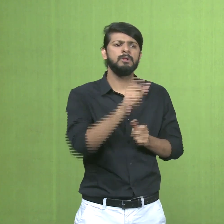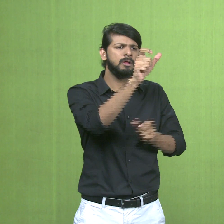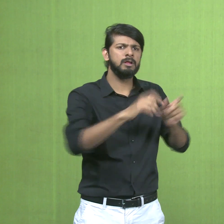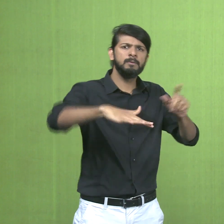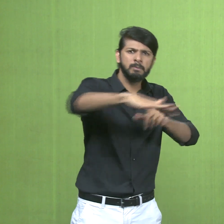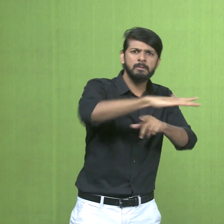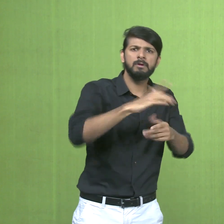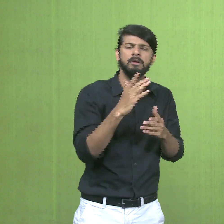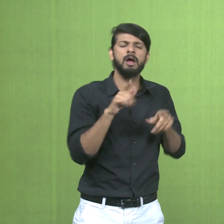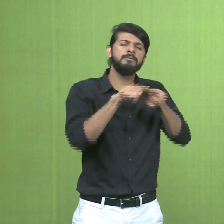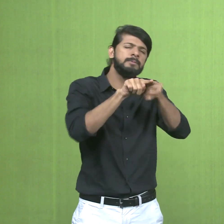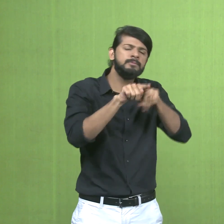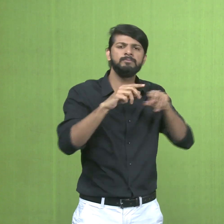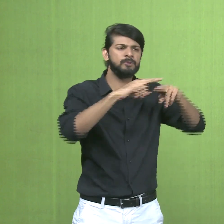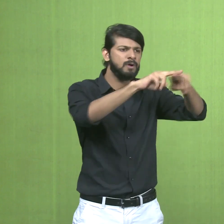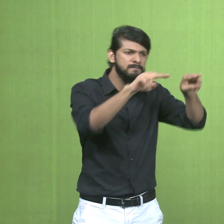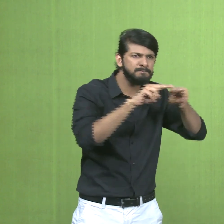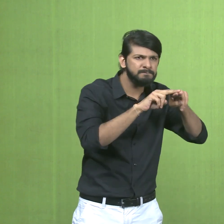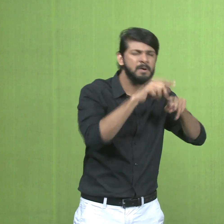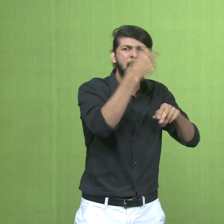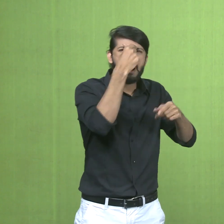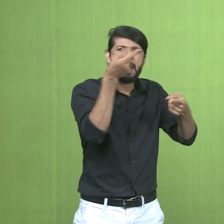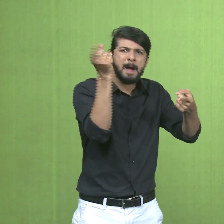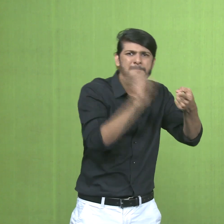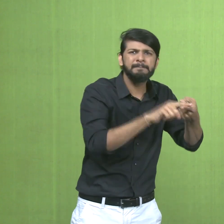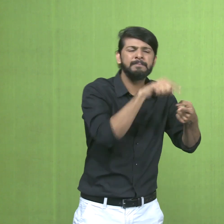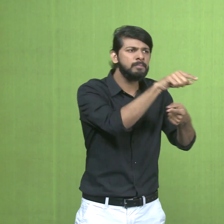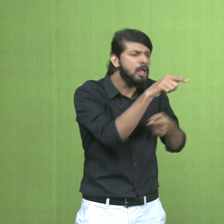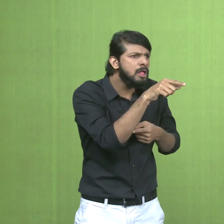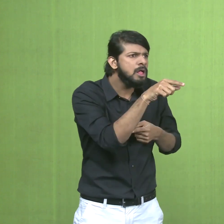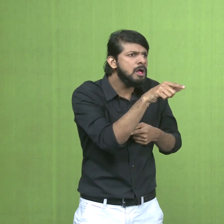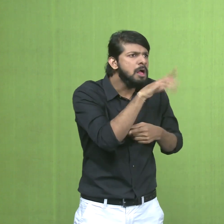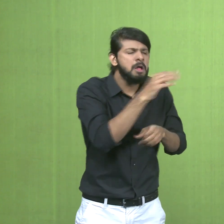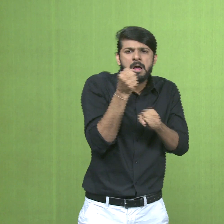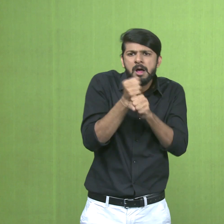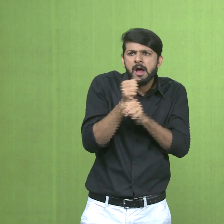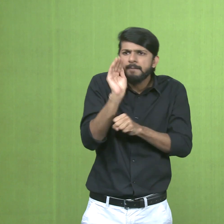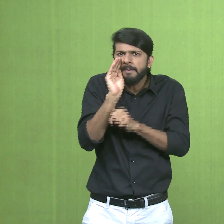Kalighat painting during this time also started to depict the local scandals